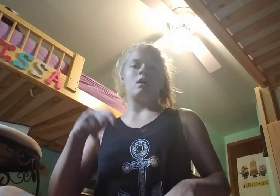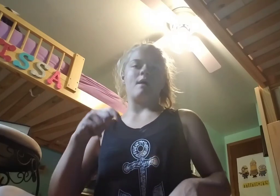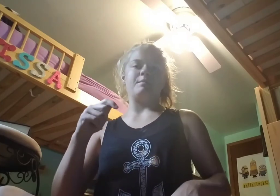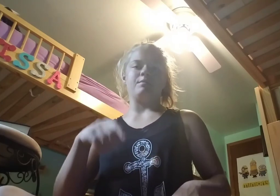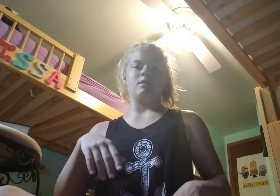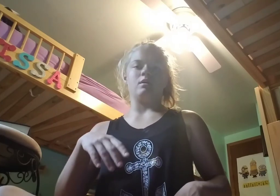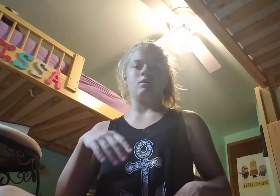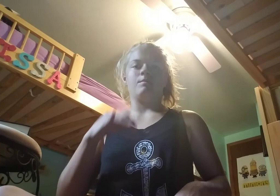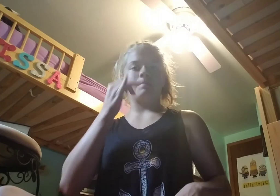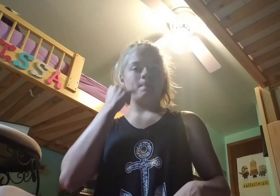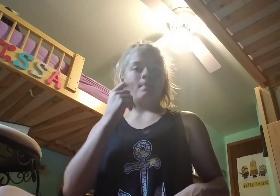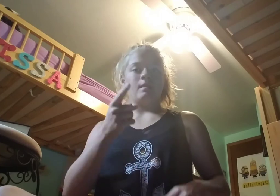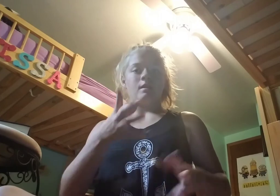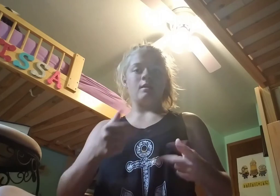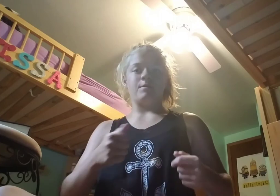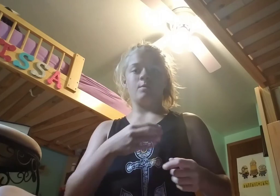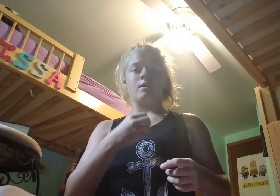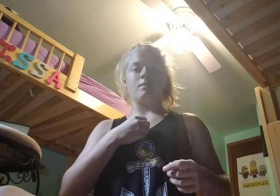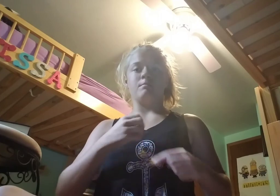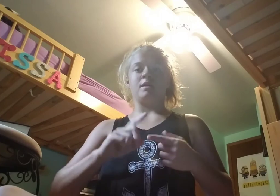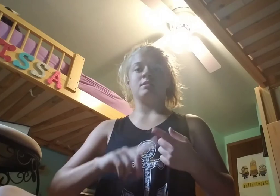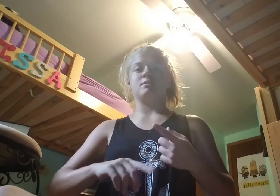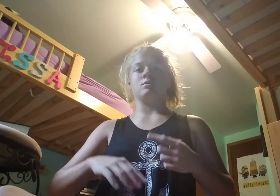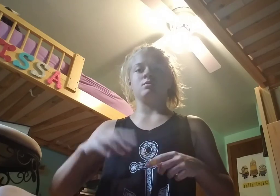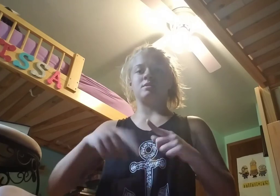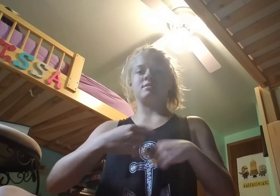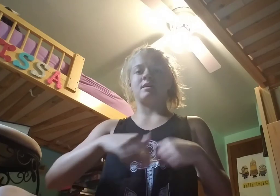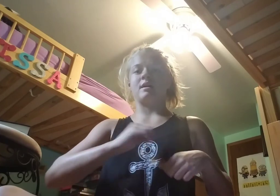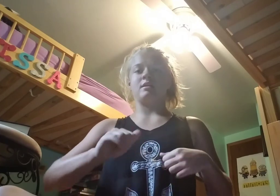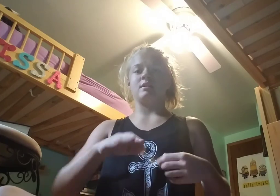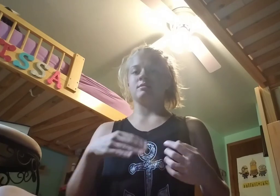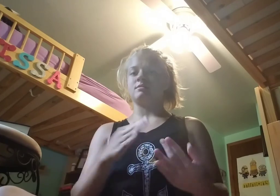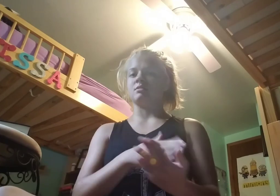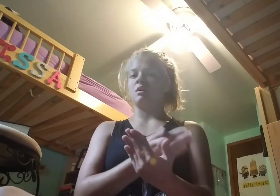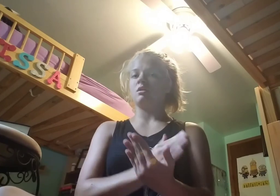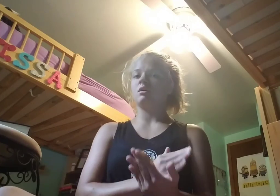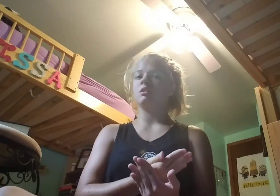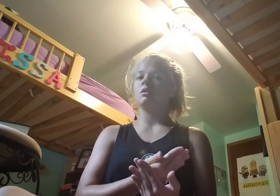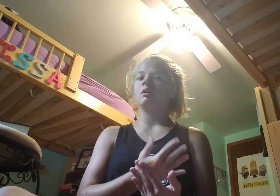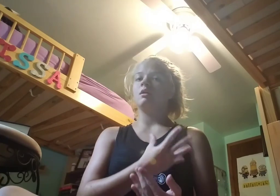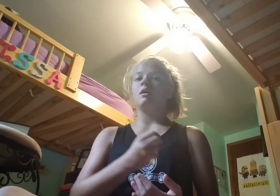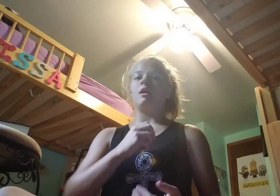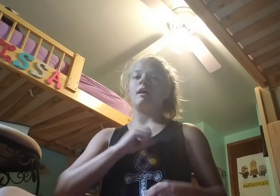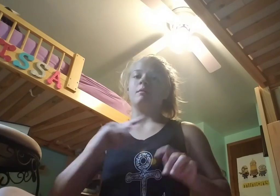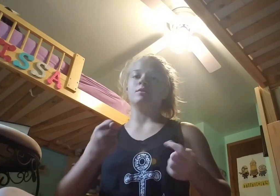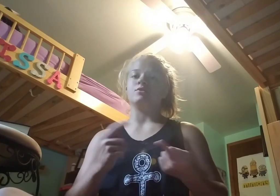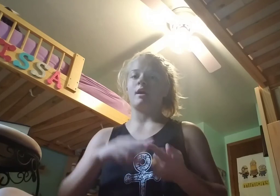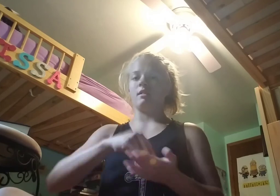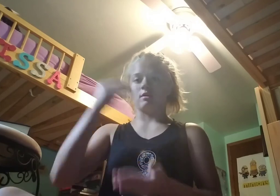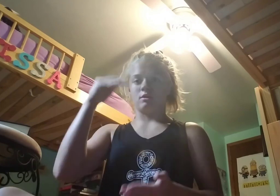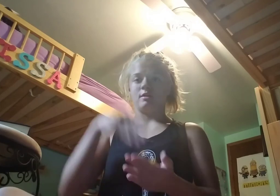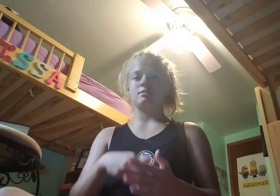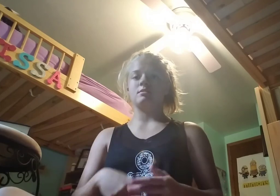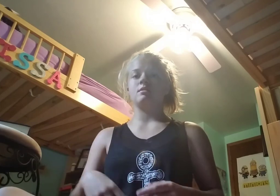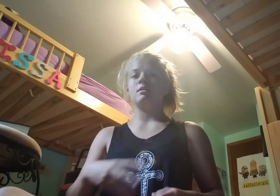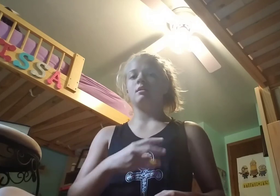comment below if you want me to sign a song, and I will try to learn it